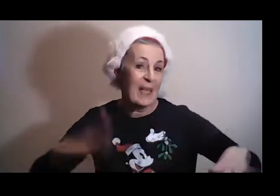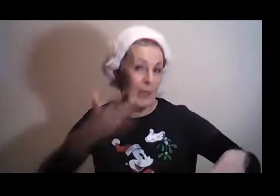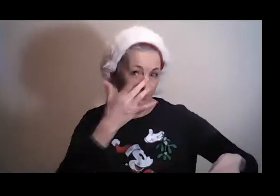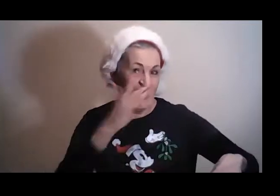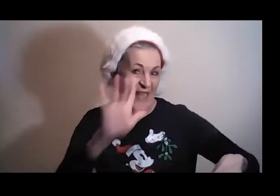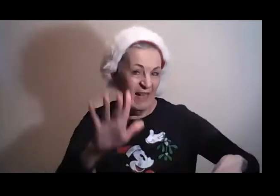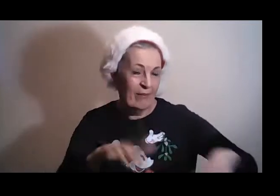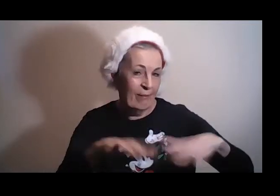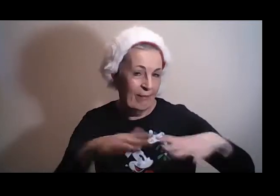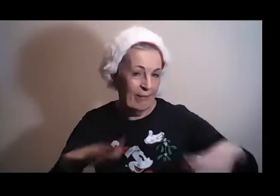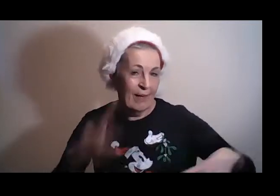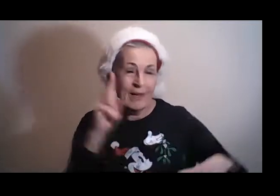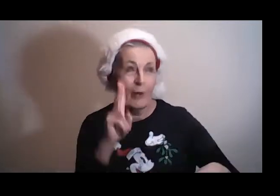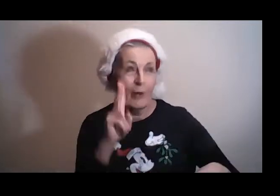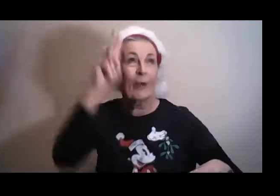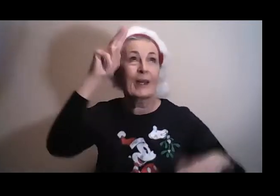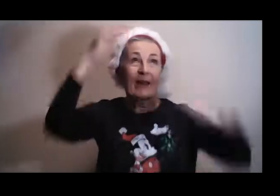and looking at the sky.